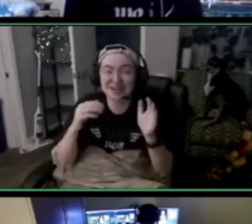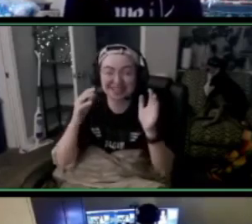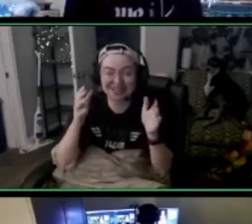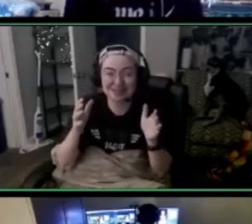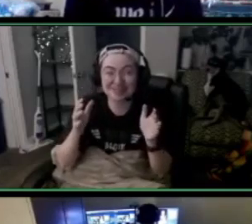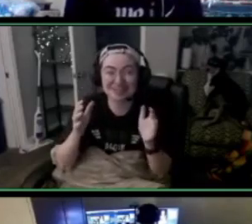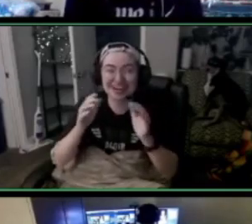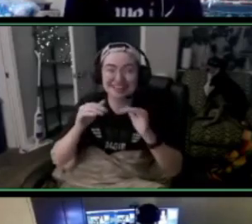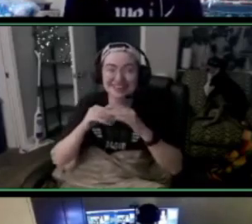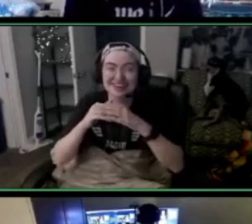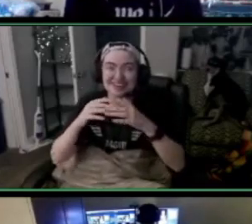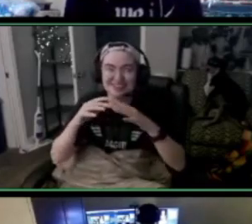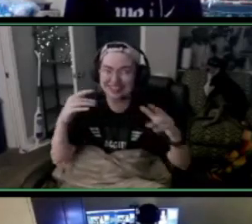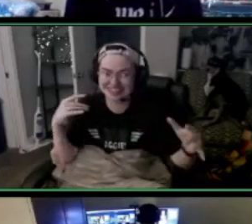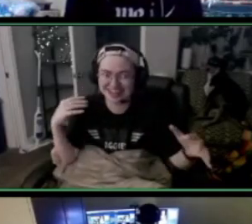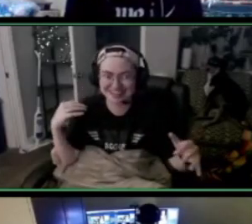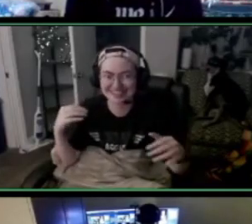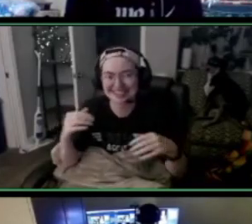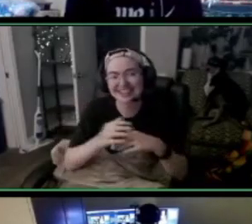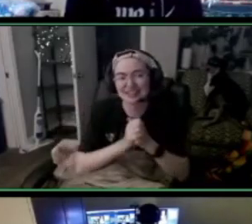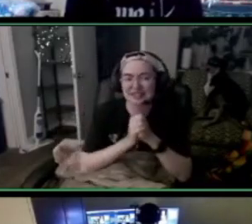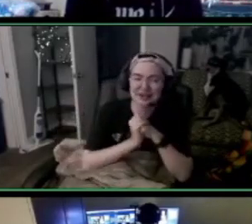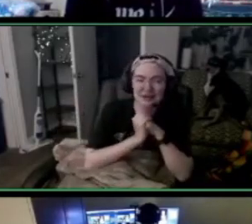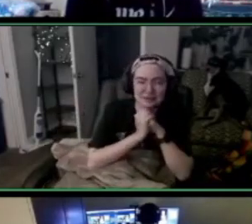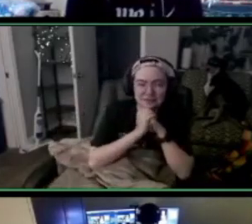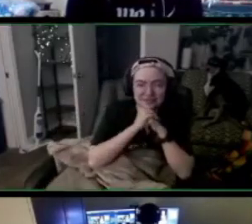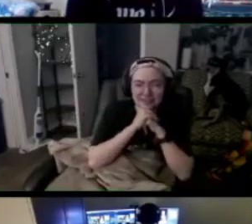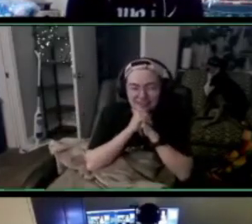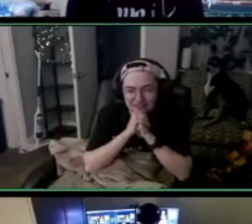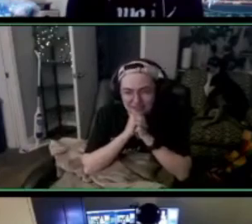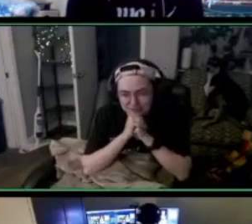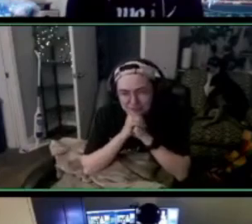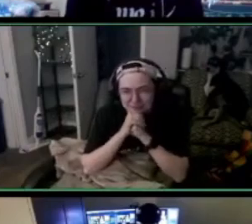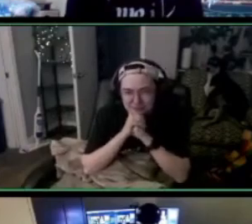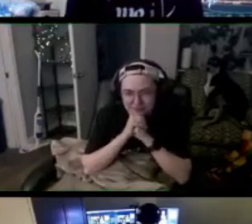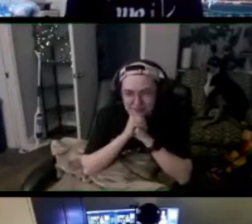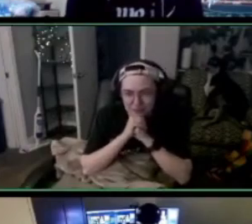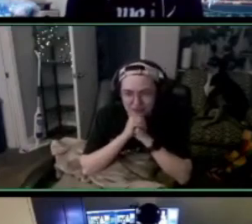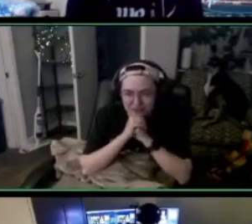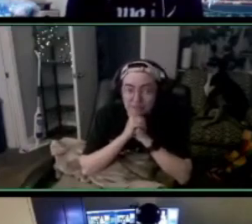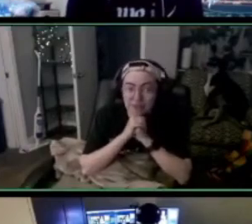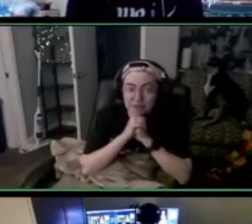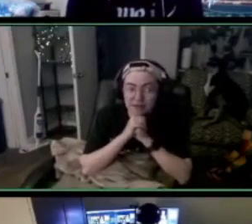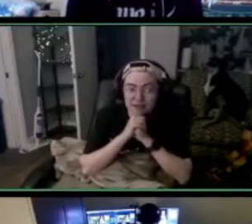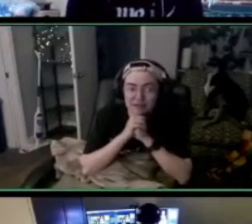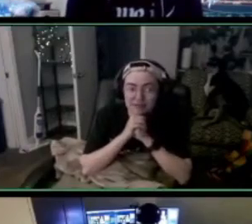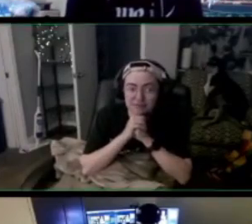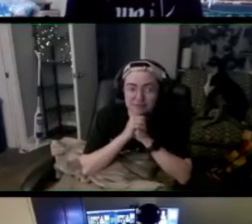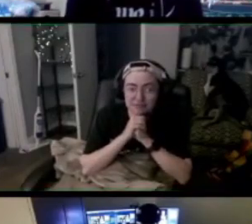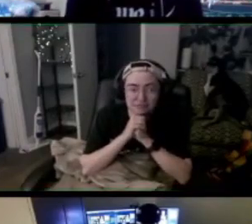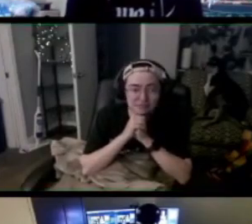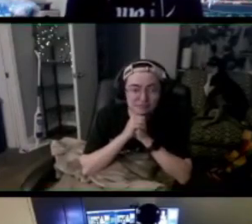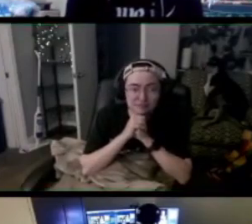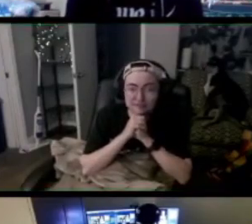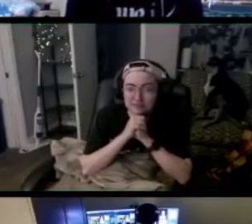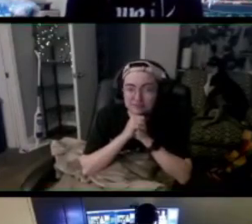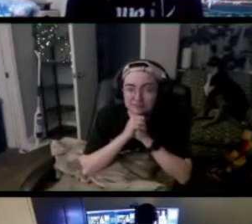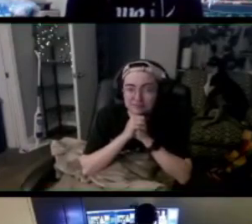the interpreter and I learned all of the signs. So, um, but yeah, One thing. uh, Oops, sorry. Finish what you were gonna